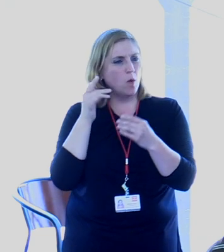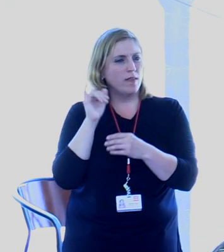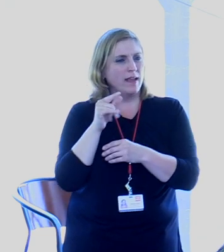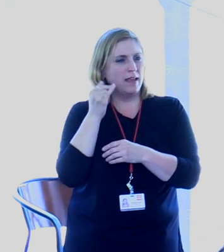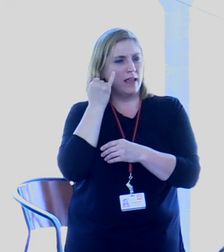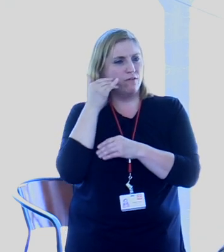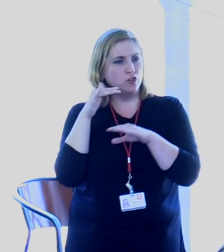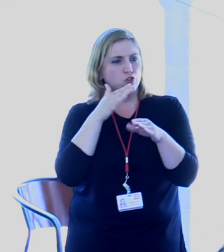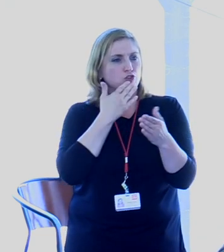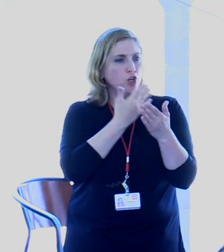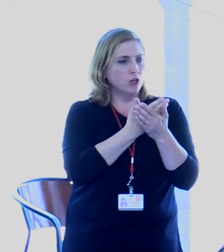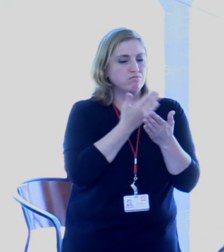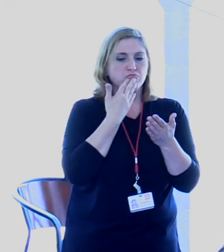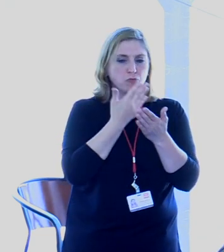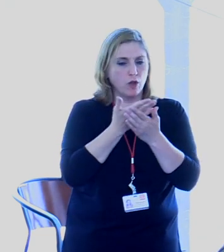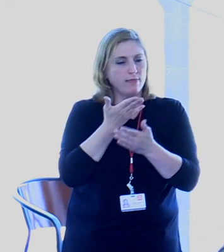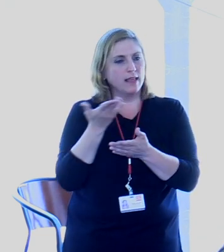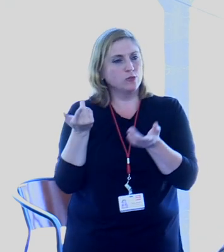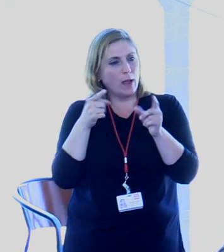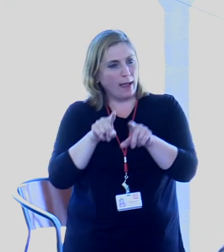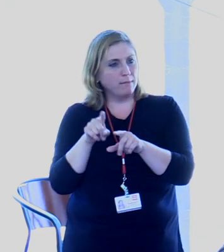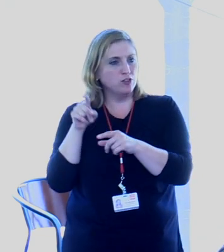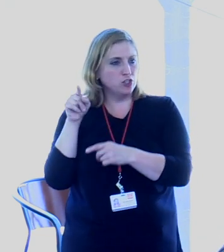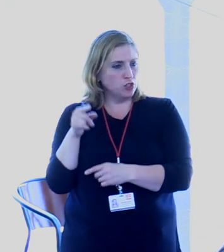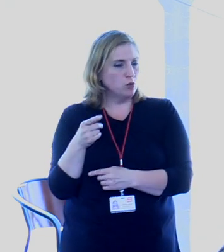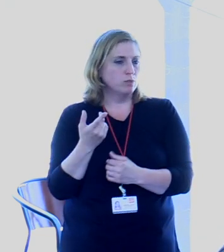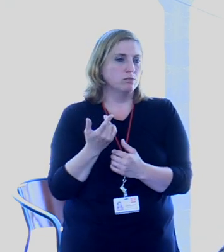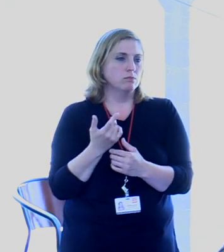you do good things will happen to you, okay?